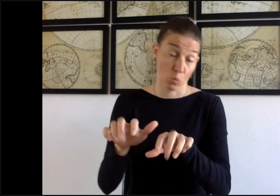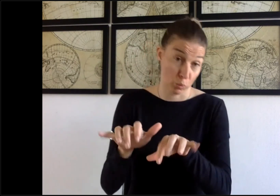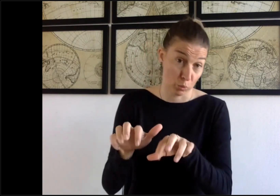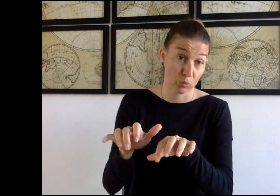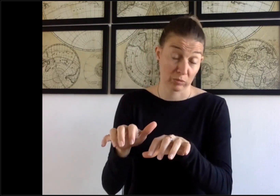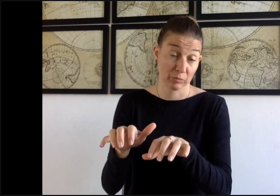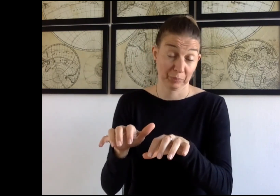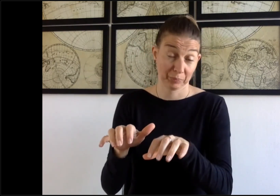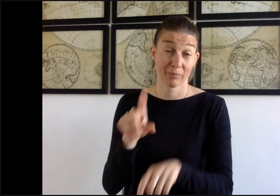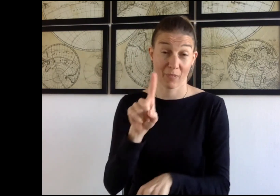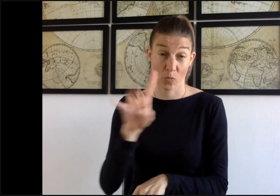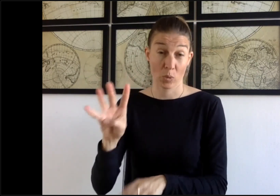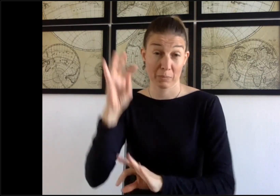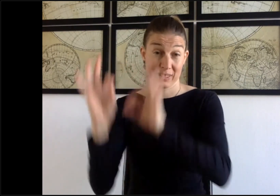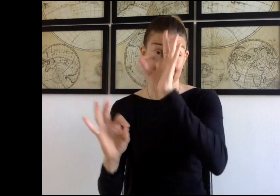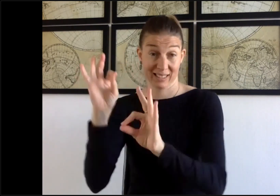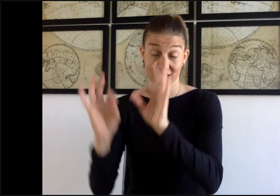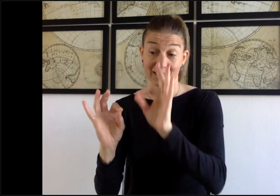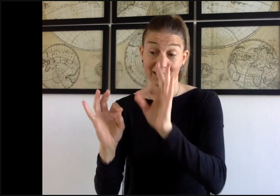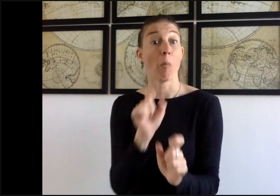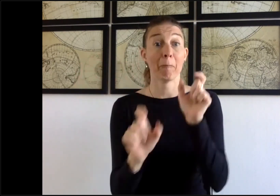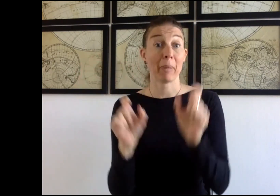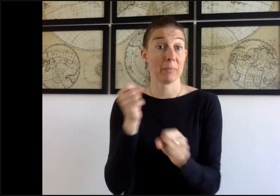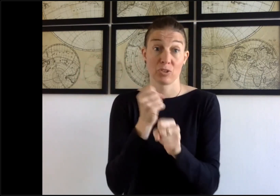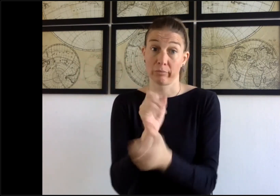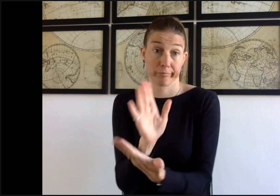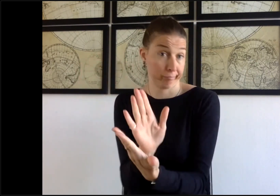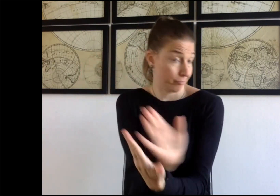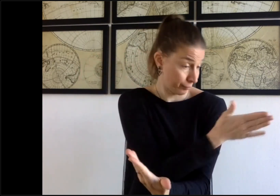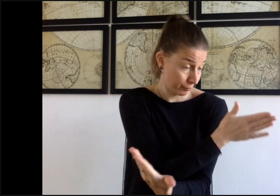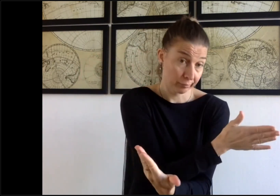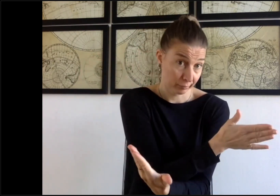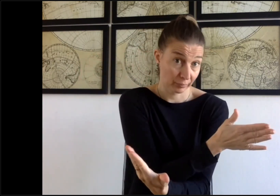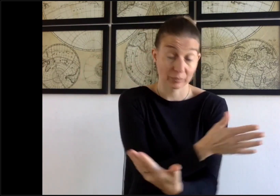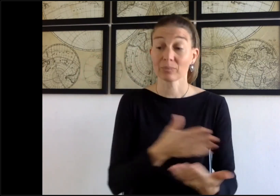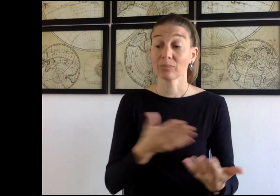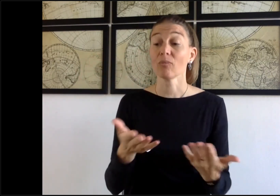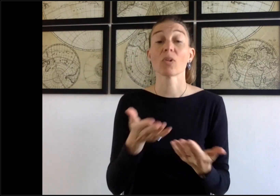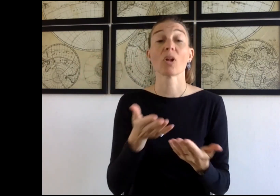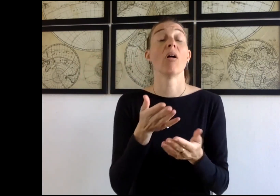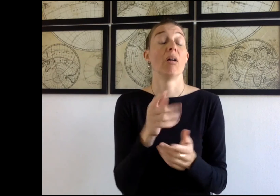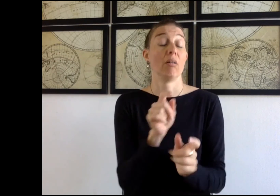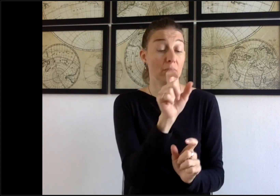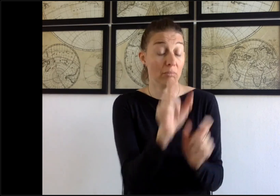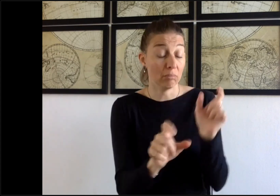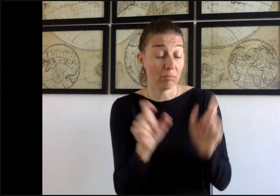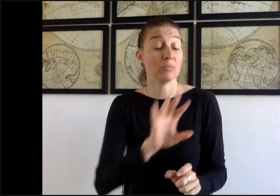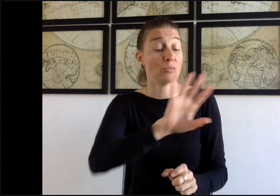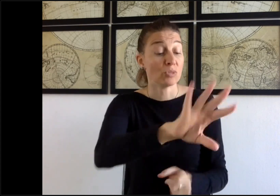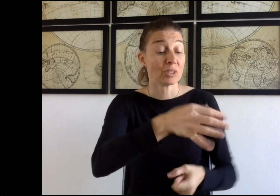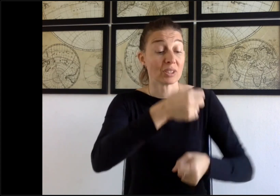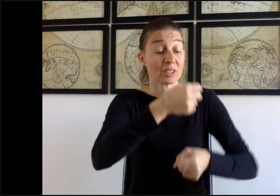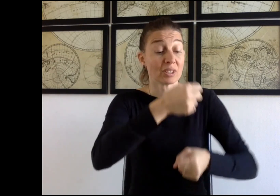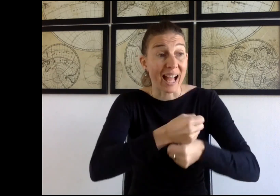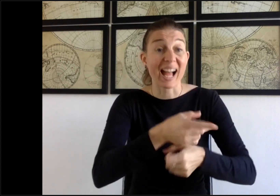which face significant change. So the jobs might not disappear, but the tasks that people do will probably change significantly